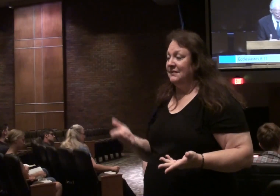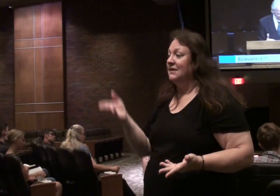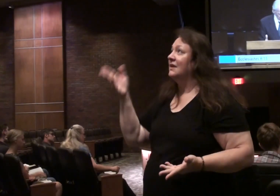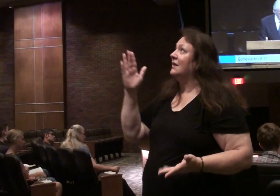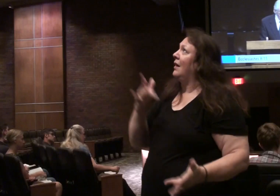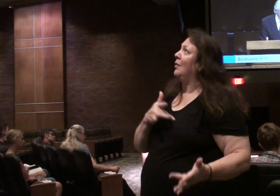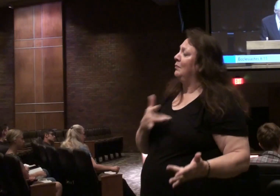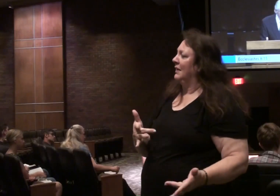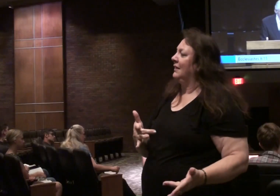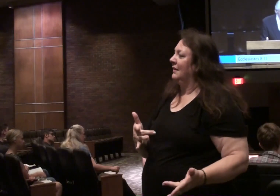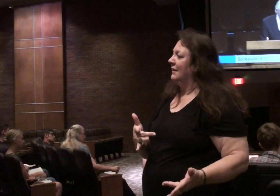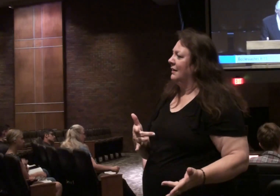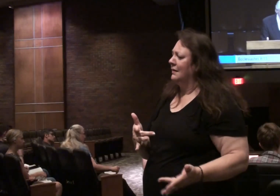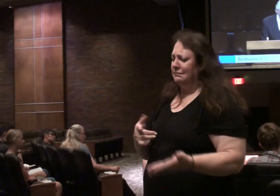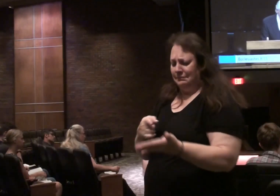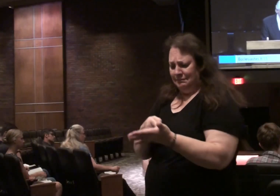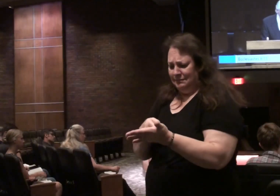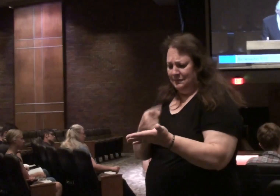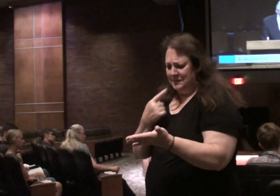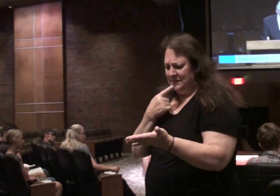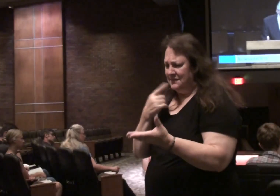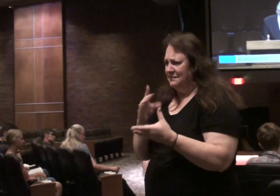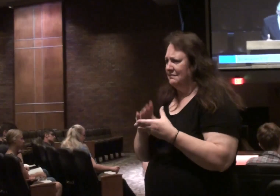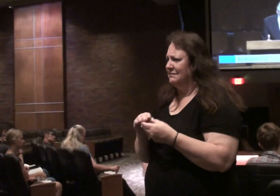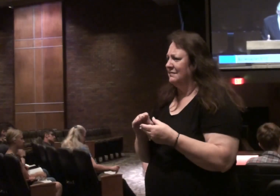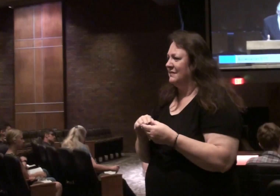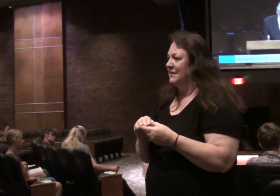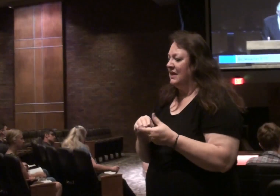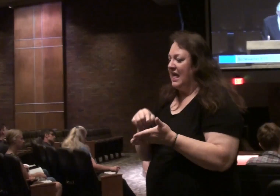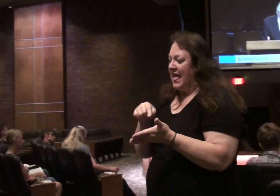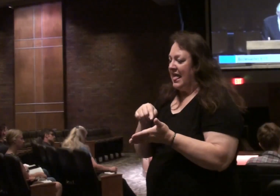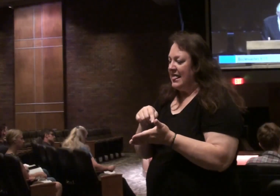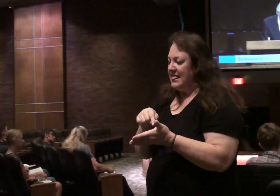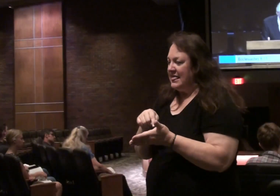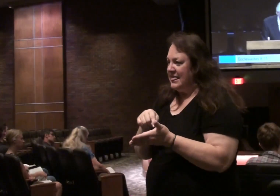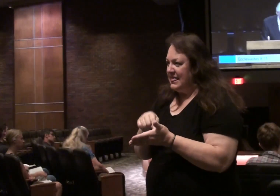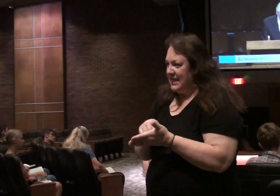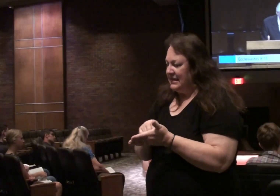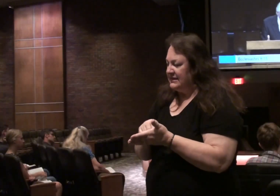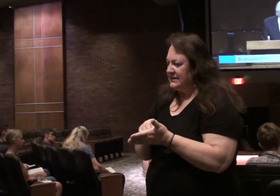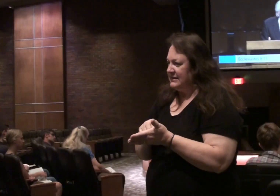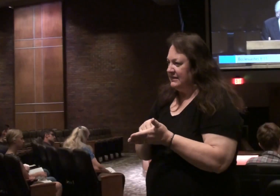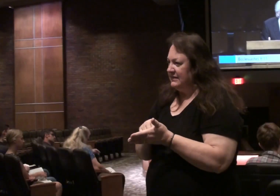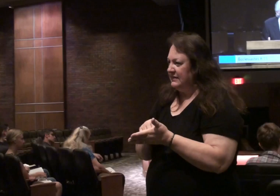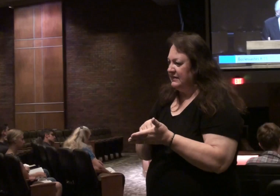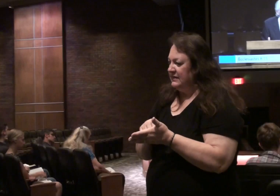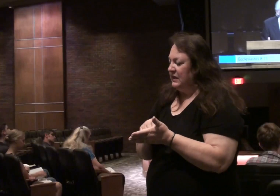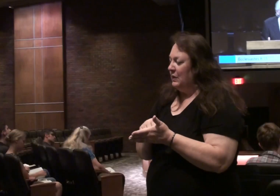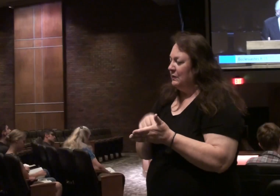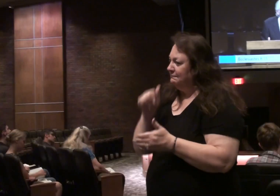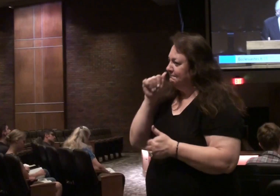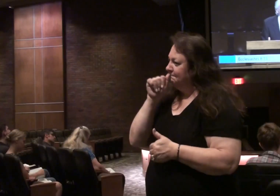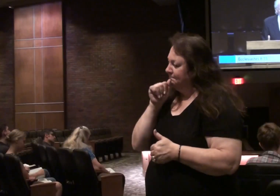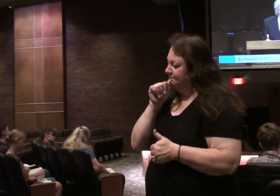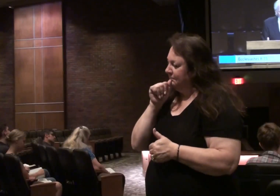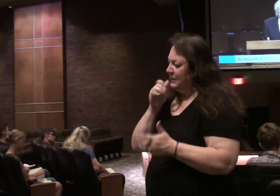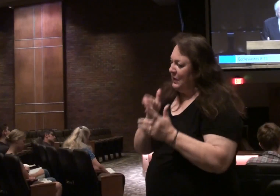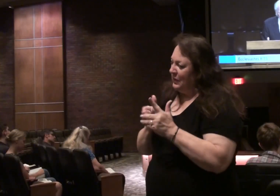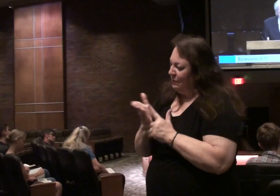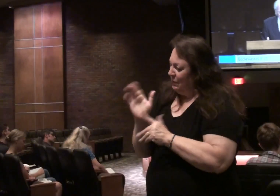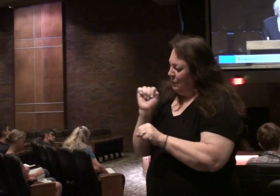God intends us. Note what he says. This will stand by him in his toils, in